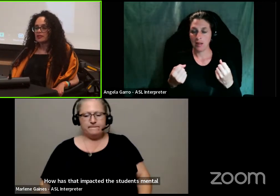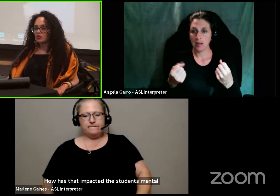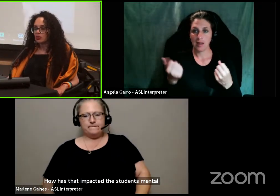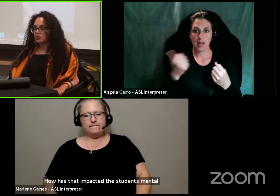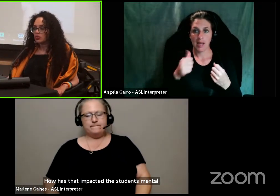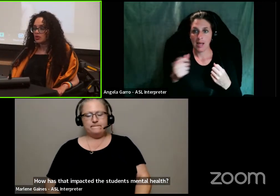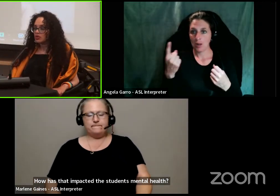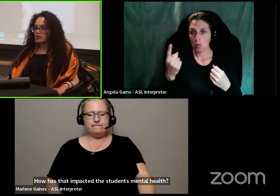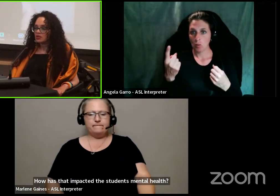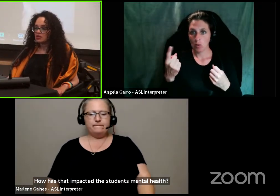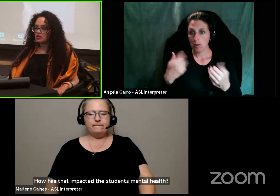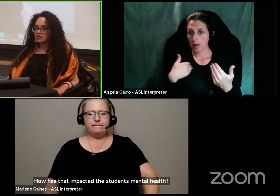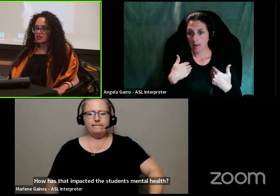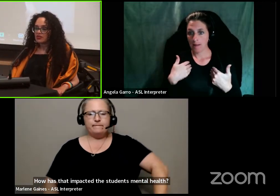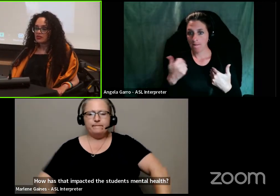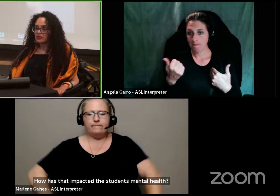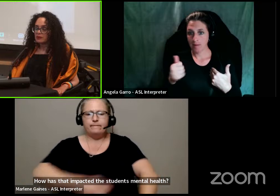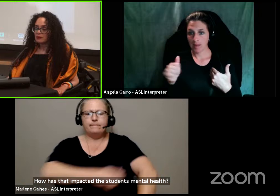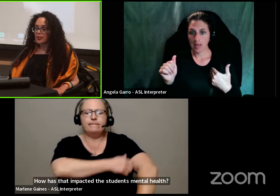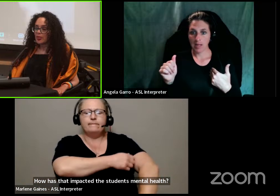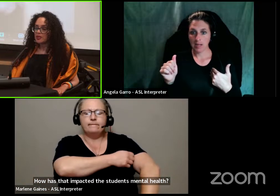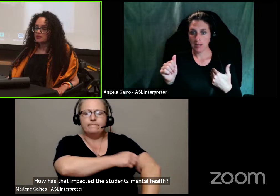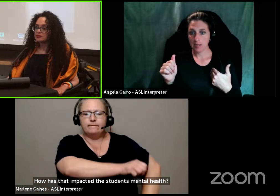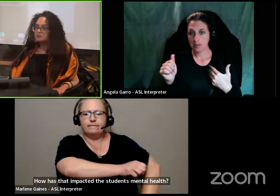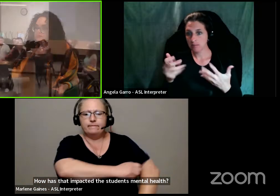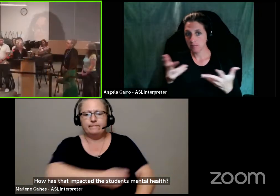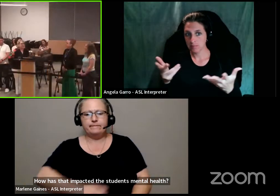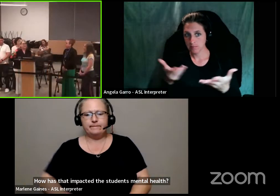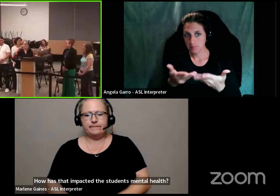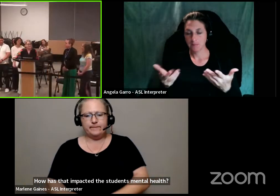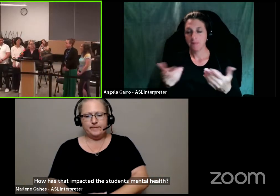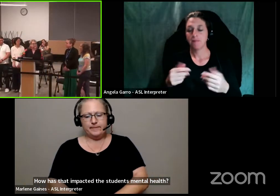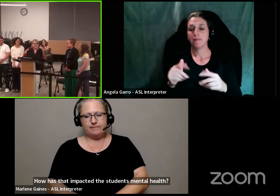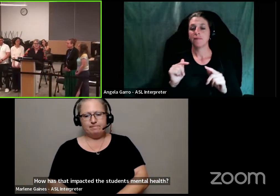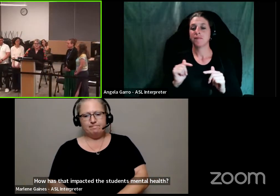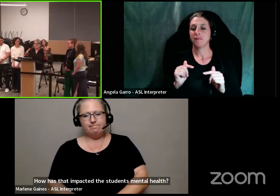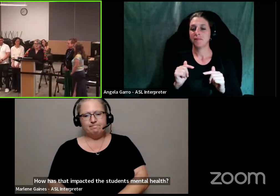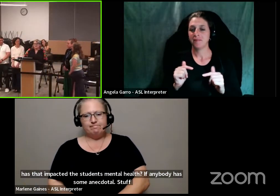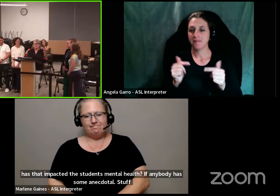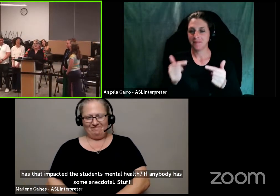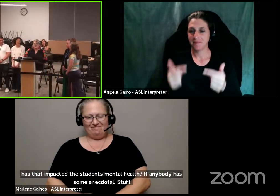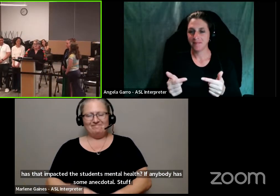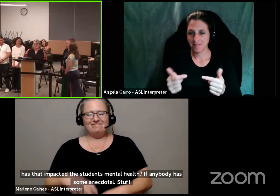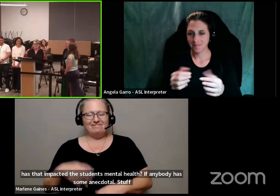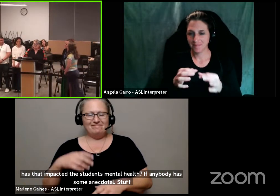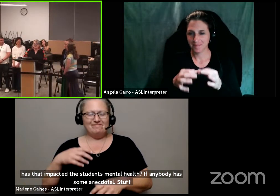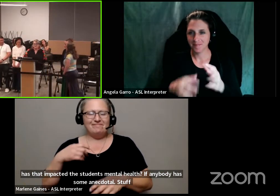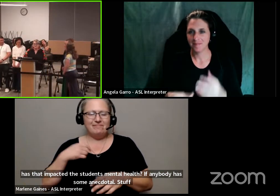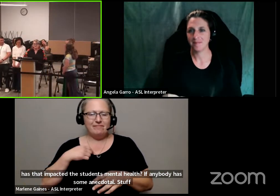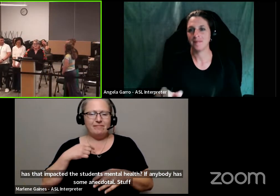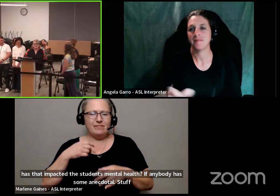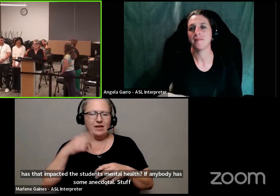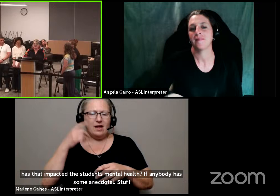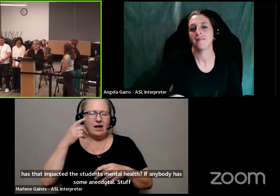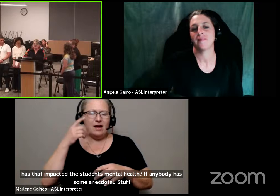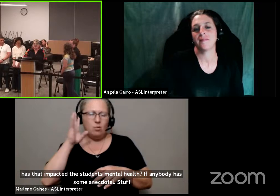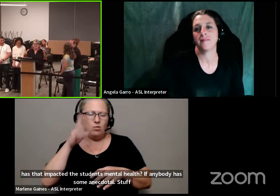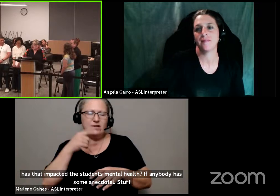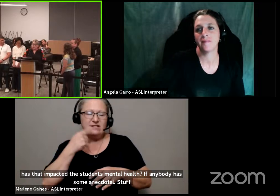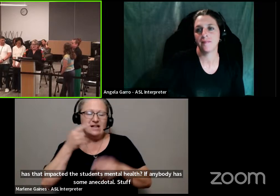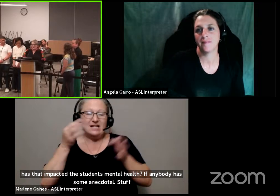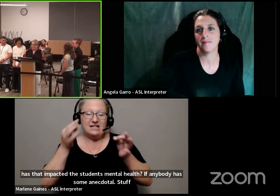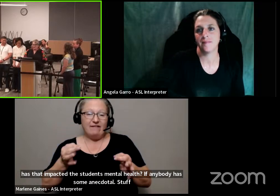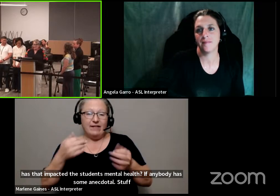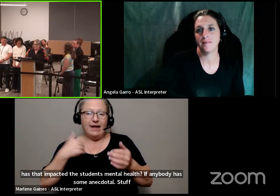some anecdotal stuff. I'm going to let Jessamy and Amelia talk, but I will say there is definitely